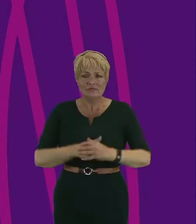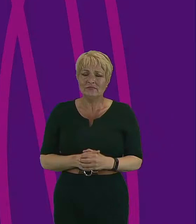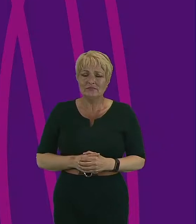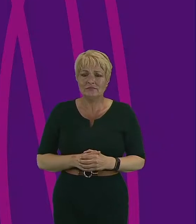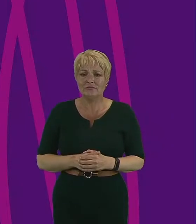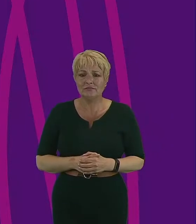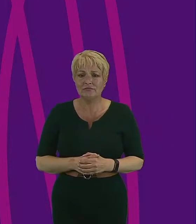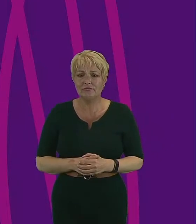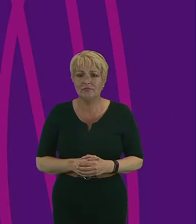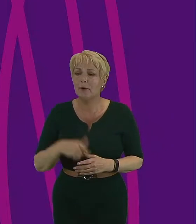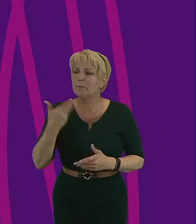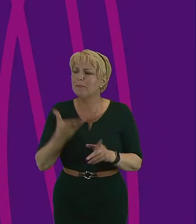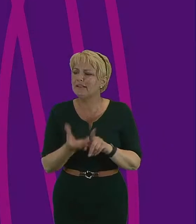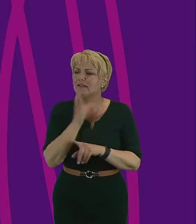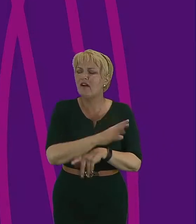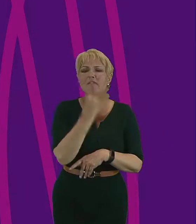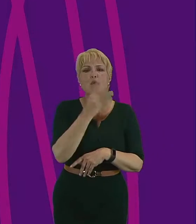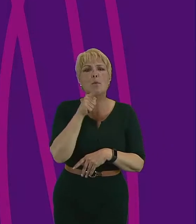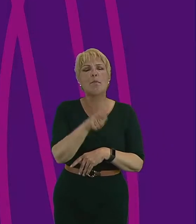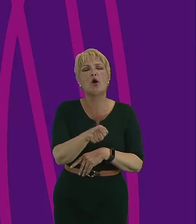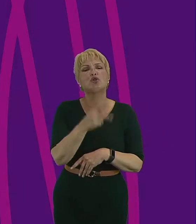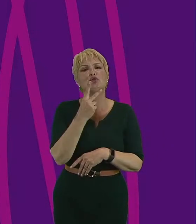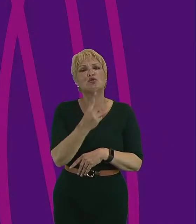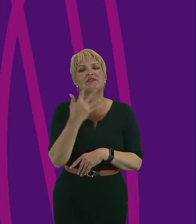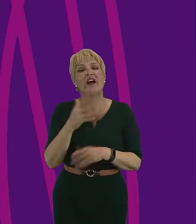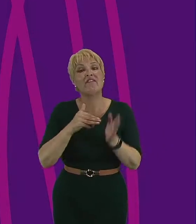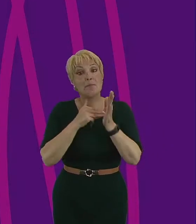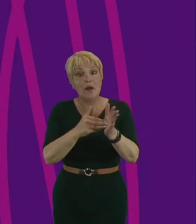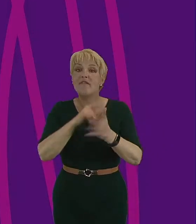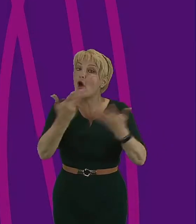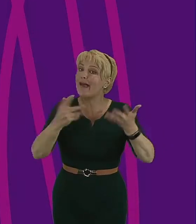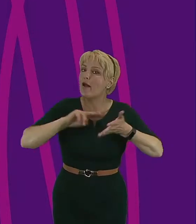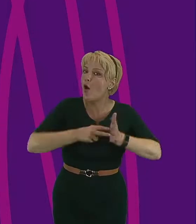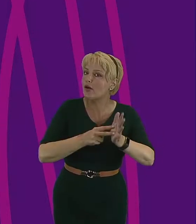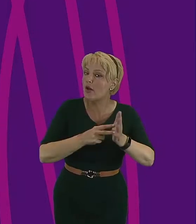been increased funding of 4.25 million for organisations working on the